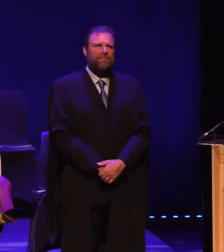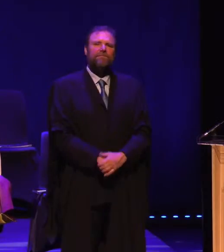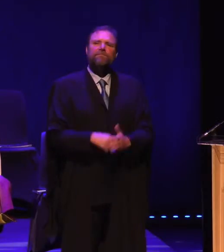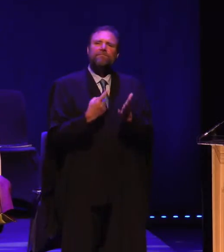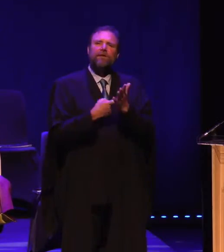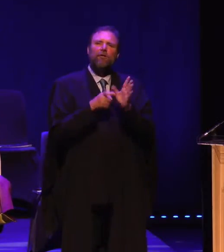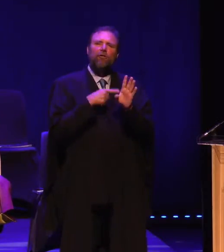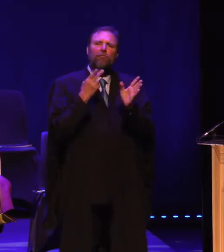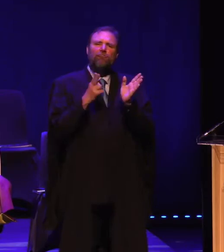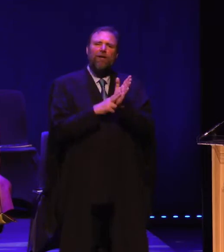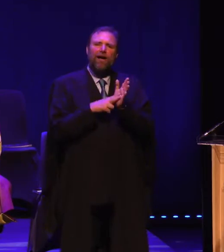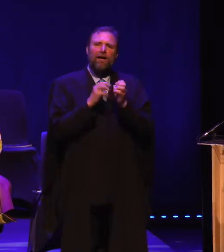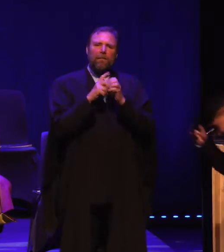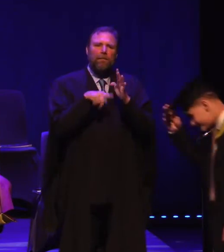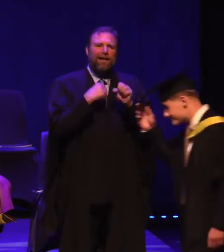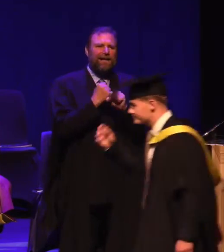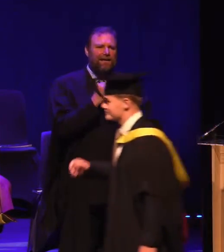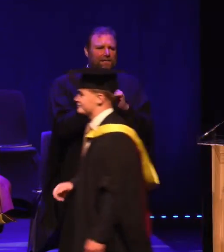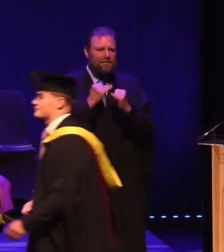Ryan Biggs.